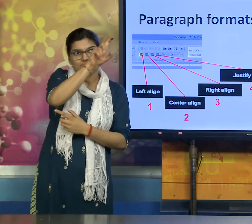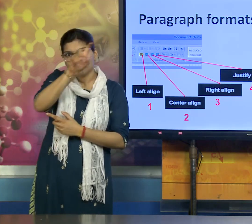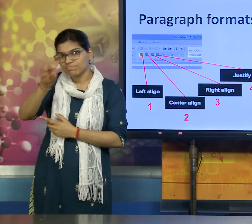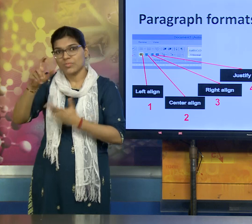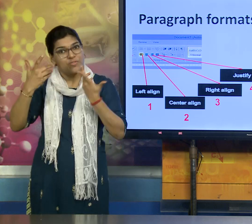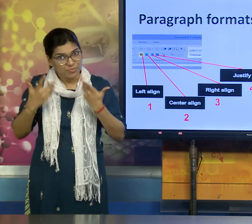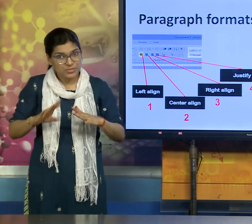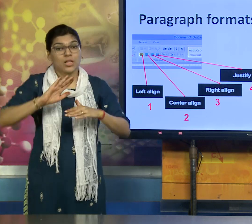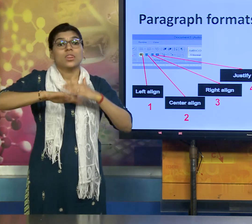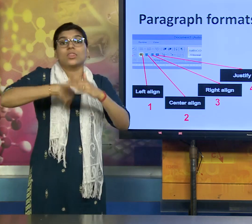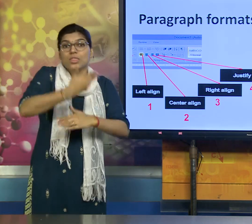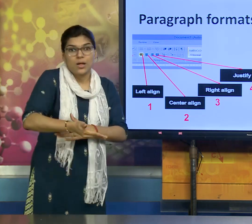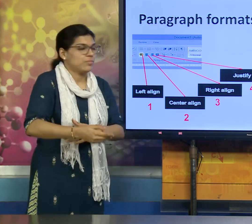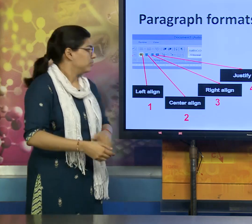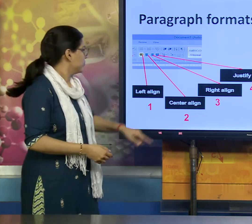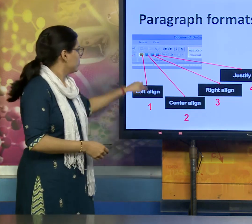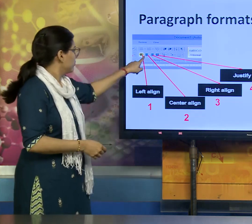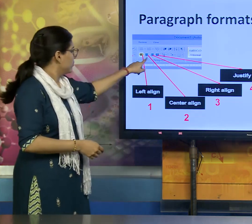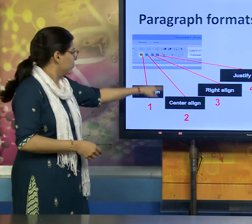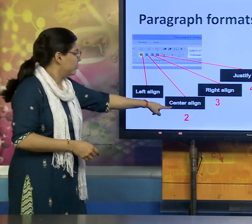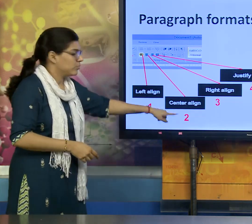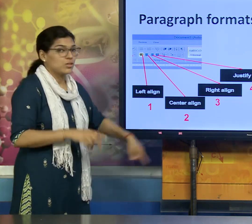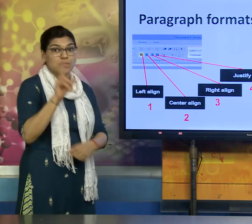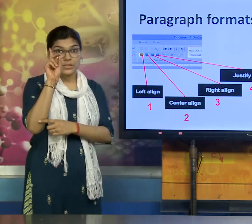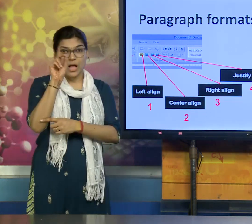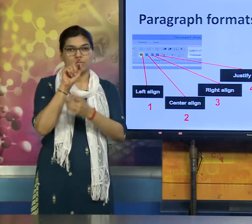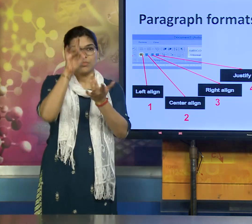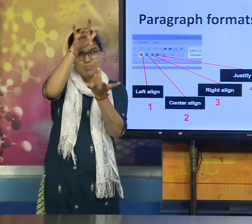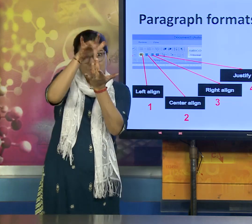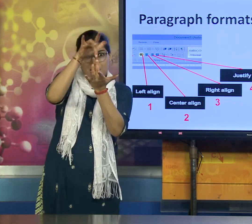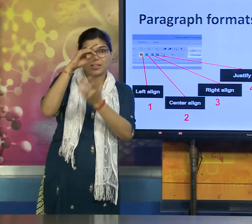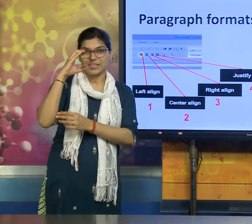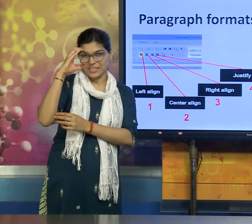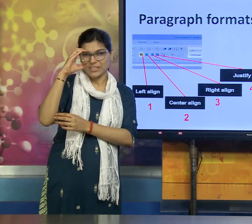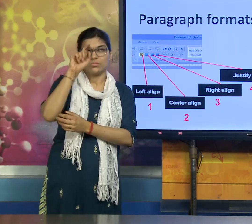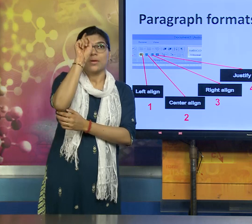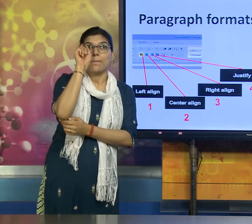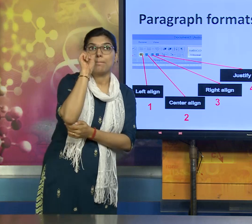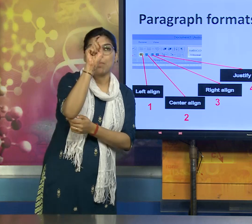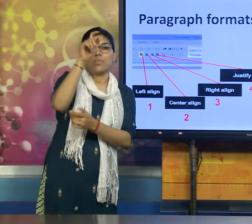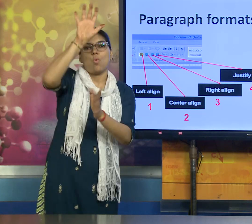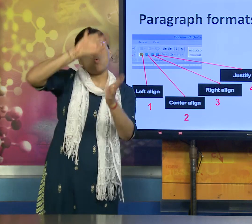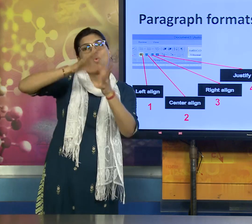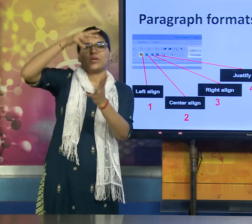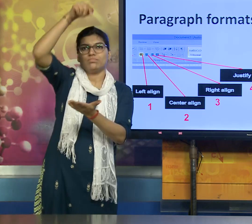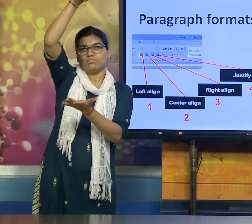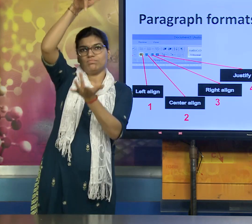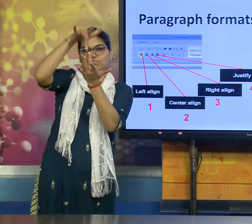After clicking on the desired text, you can click on the center align and will